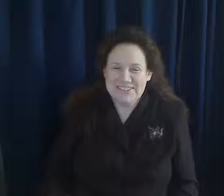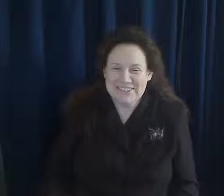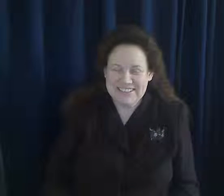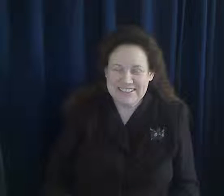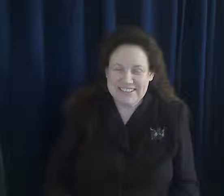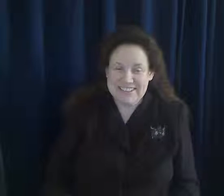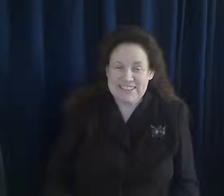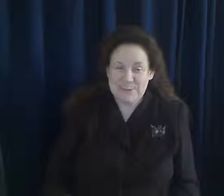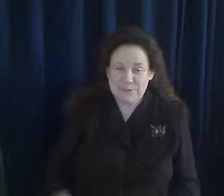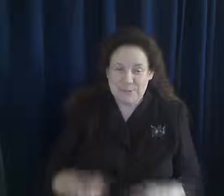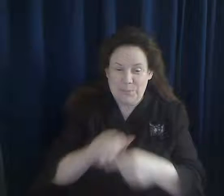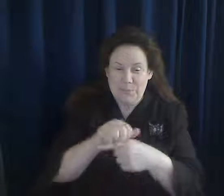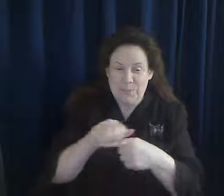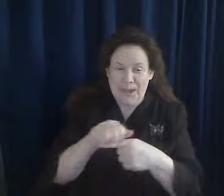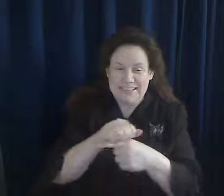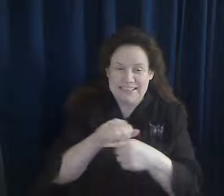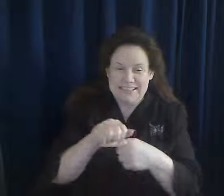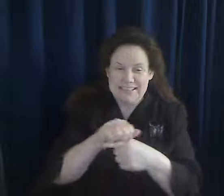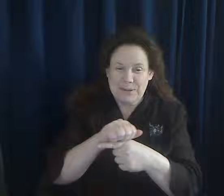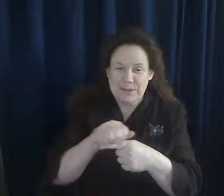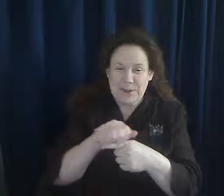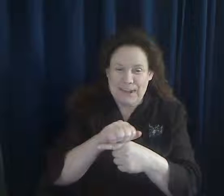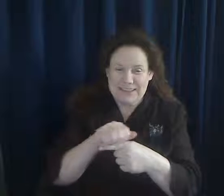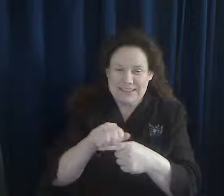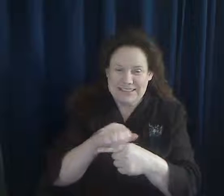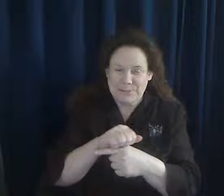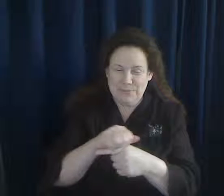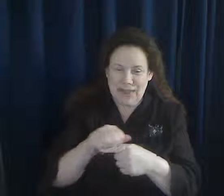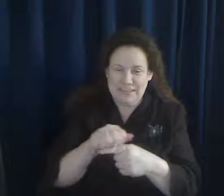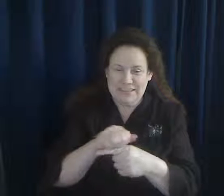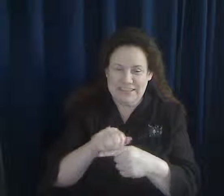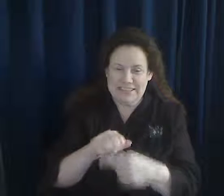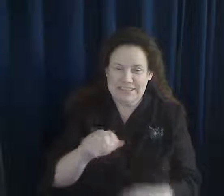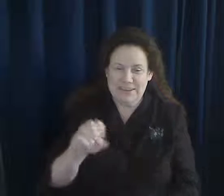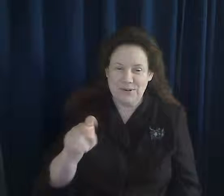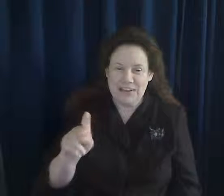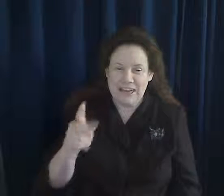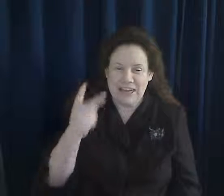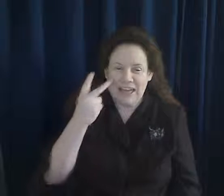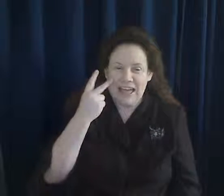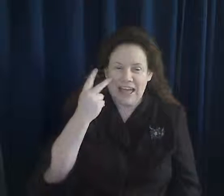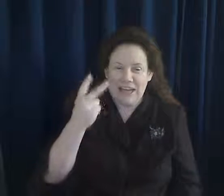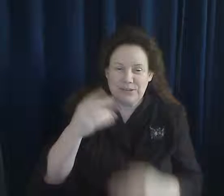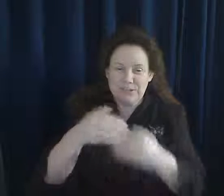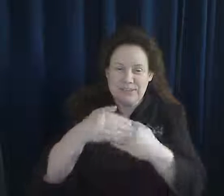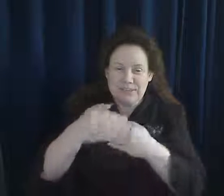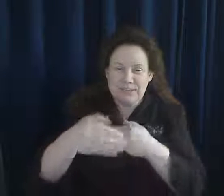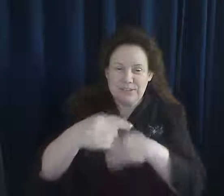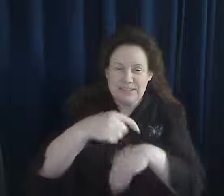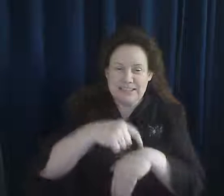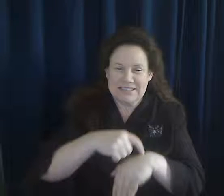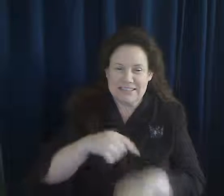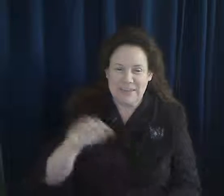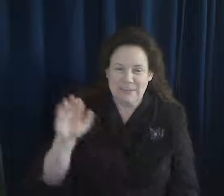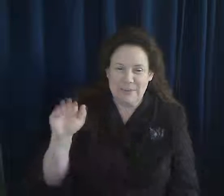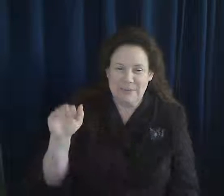do? So practice, practice, practice. Okay. I will see you the next time.